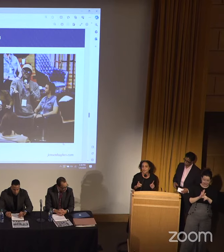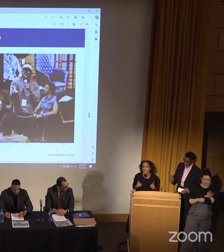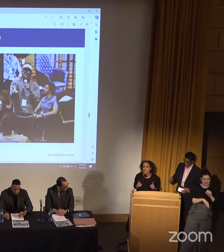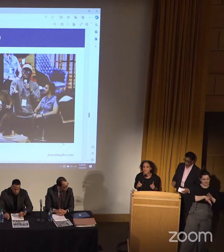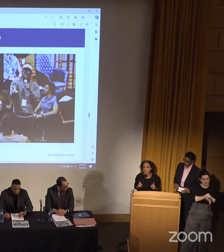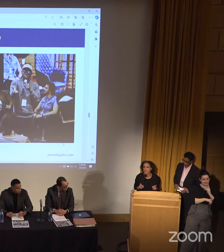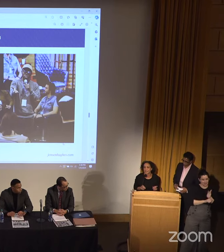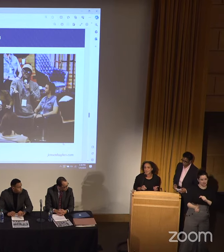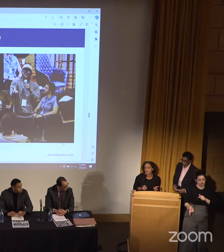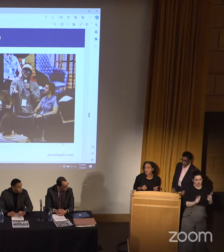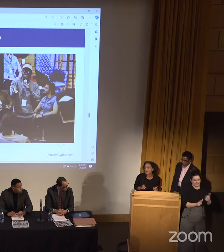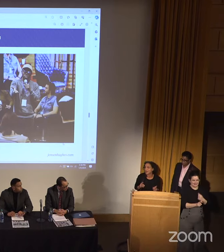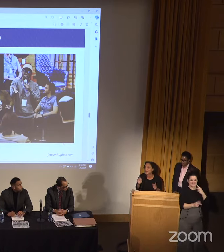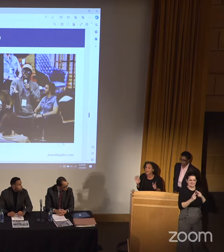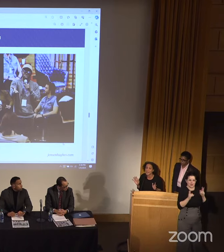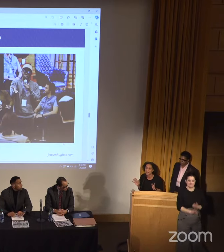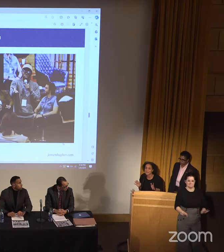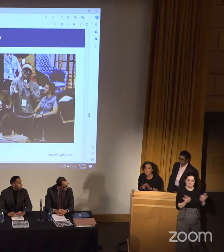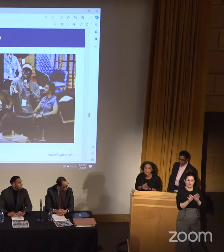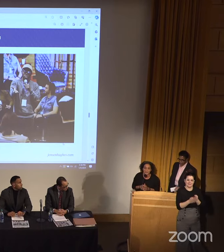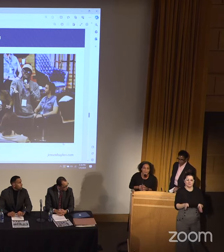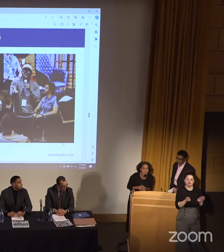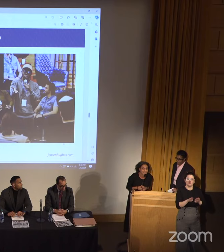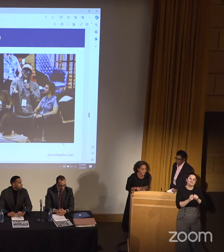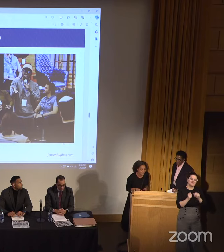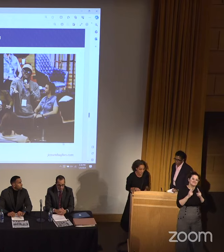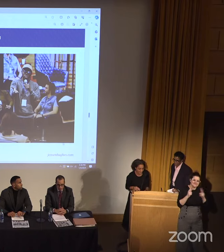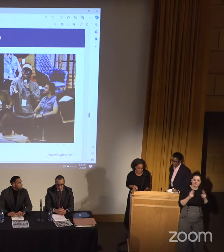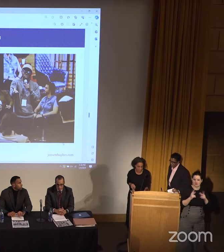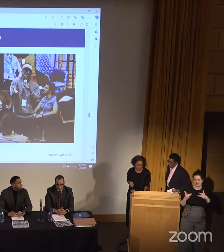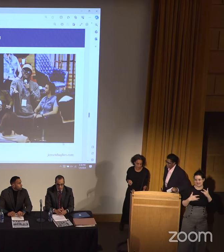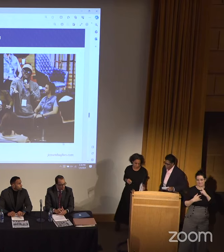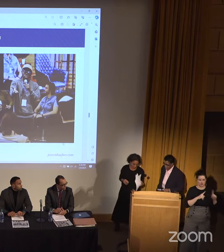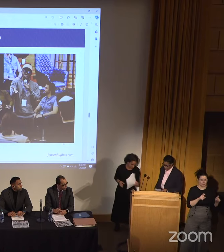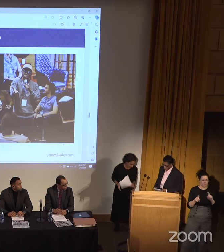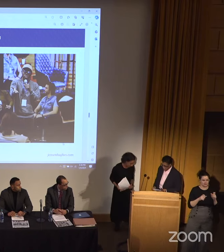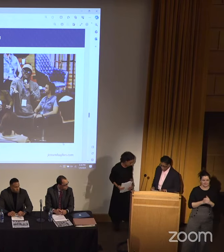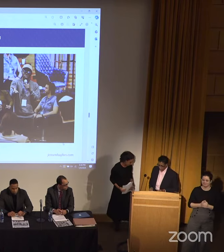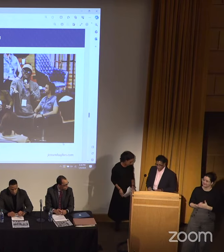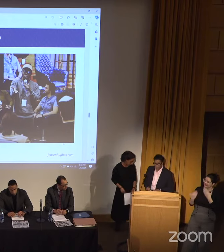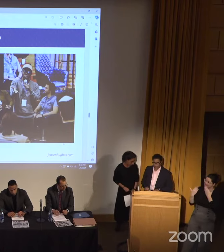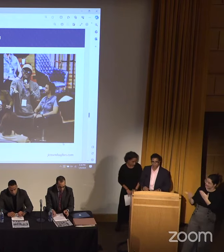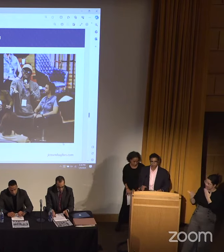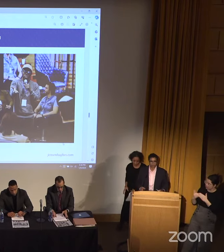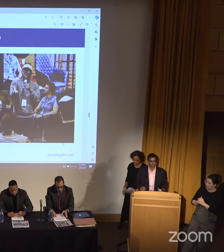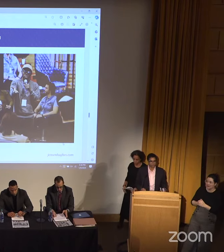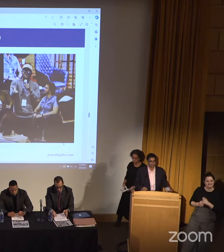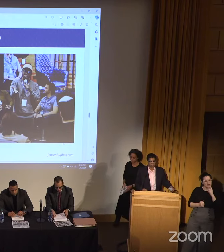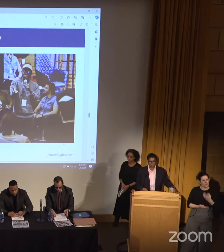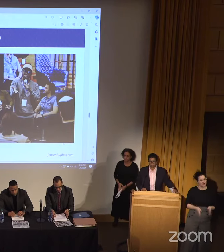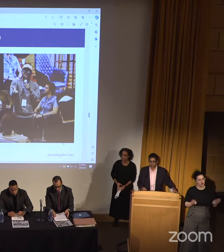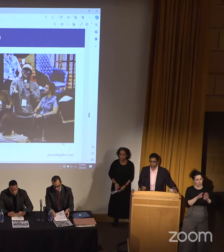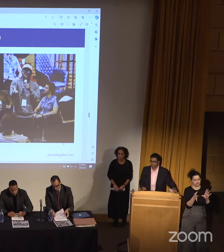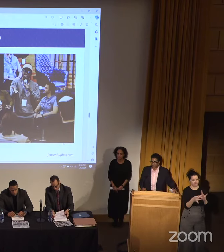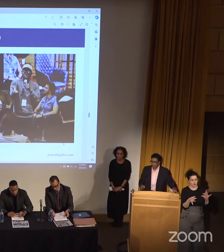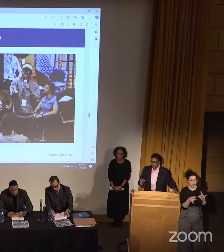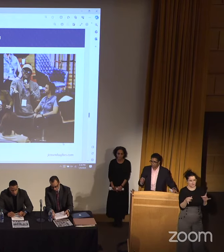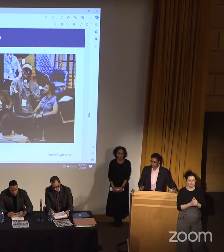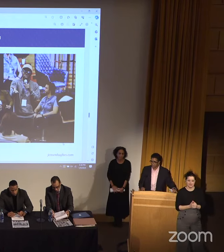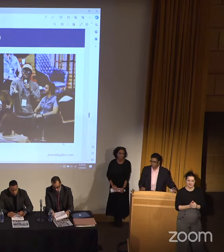going to turn it over because I think it's important that we close, but I am excited for your questions. Thank you, Rania. And I guess I want to close with this.